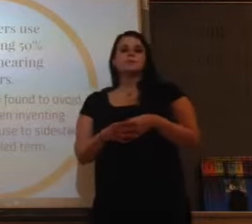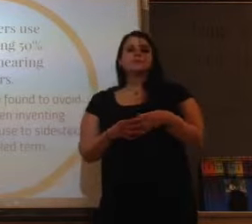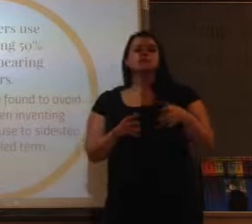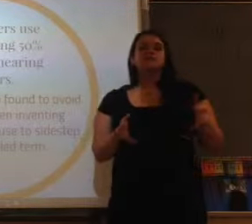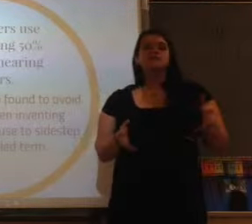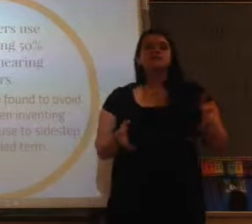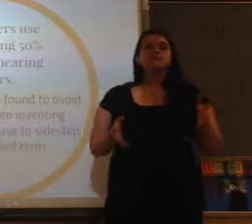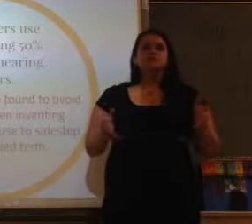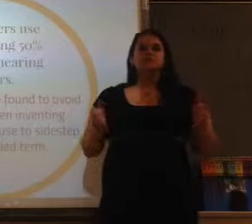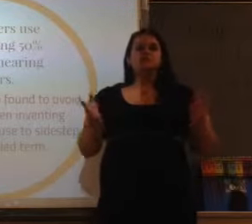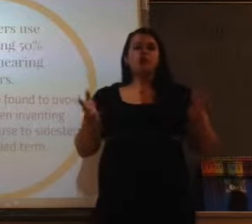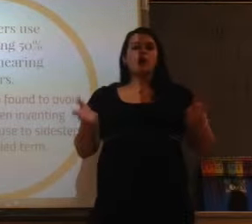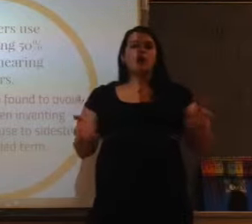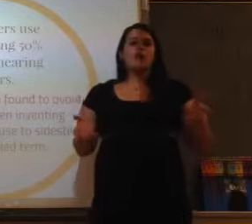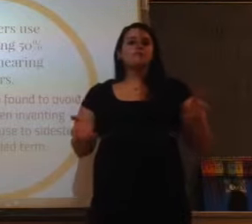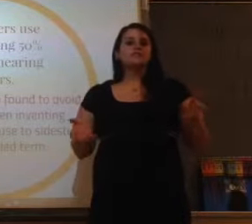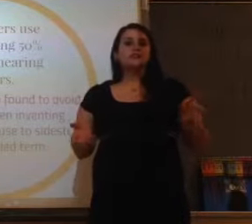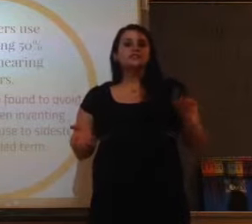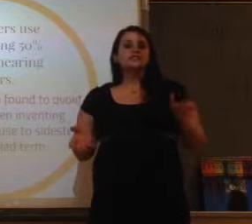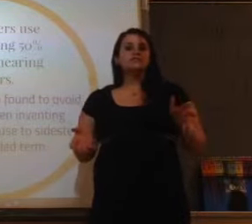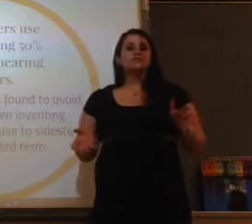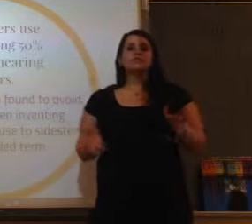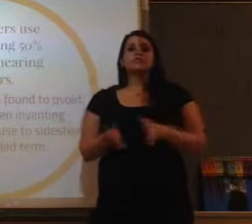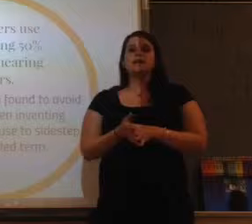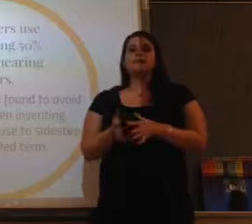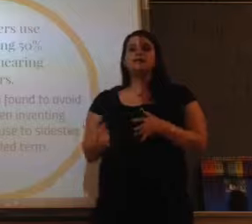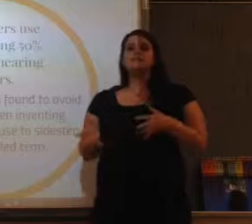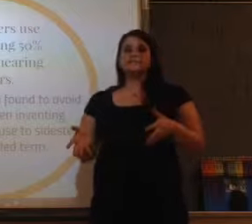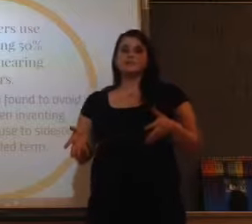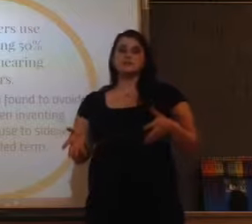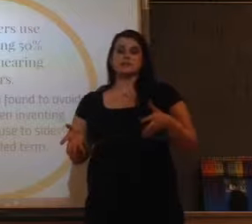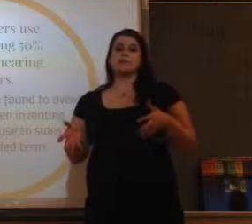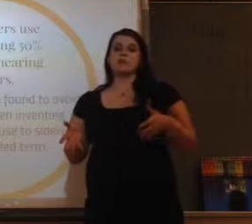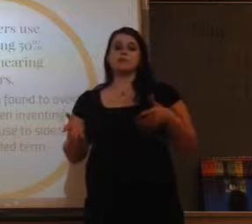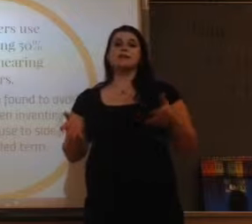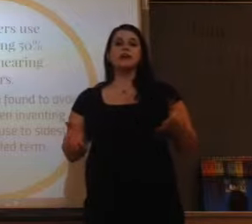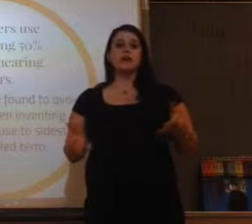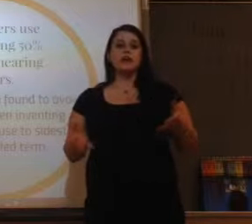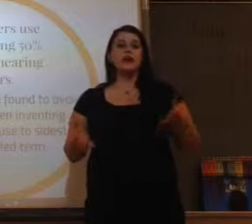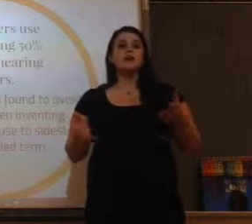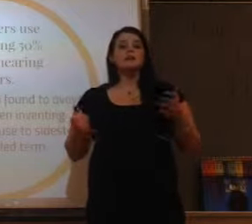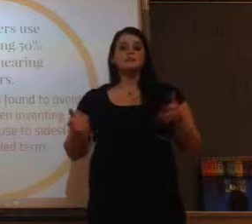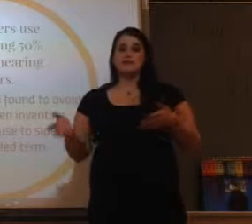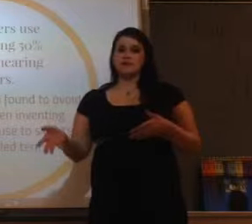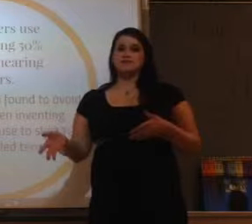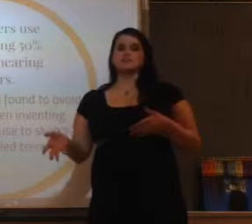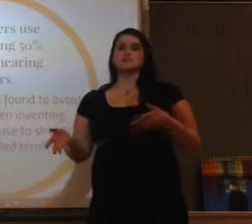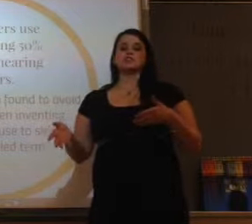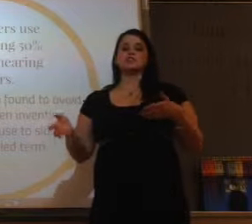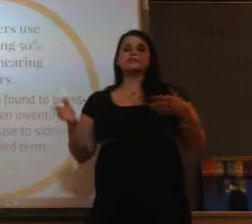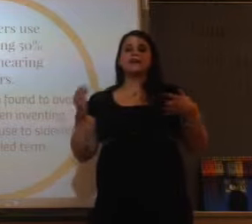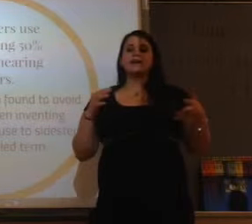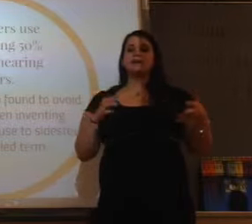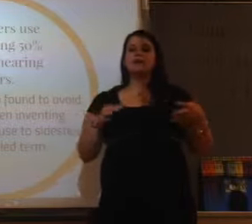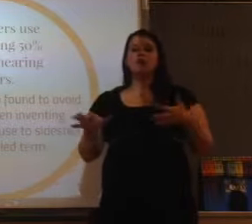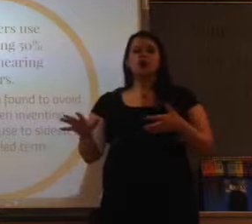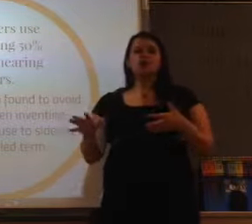So deaf teachers have been found to use fingerspelling about 50% more than hearing deaf ed teachers in